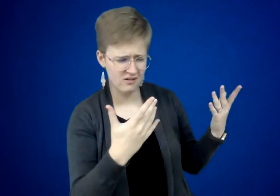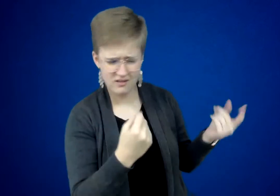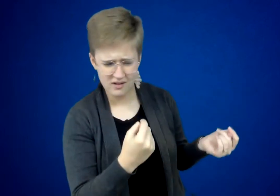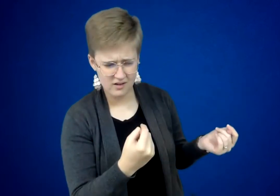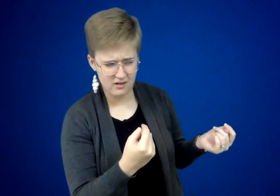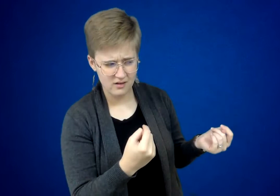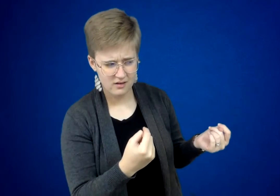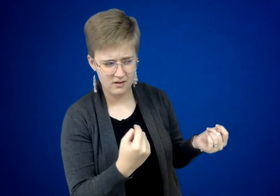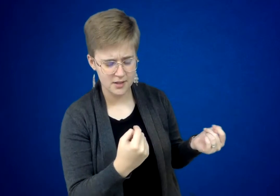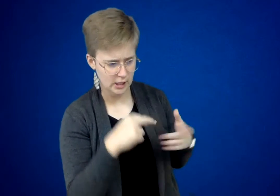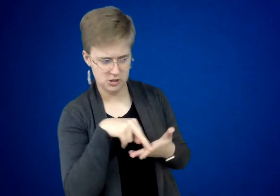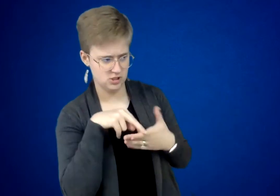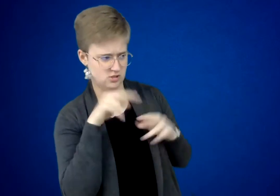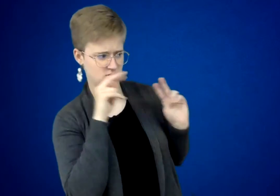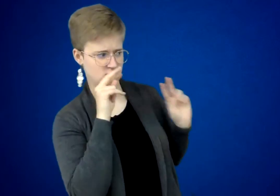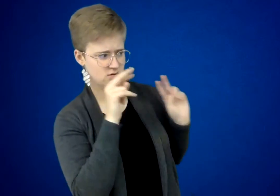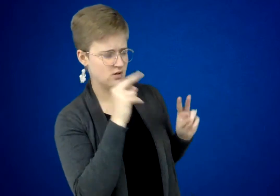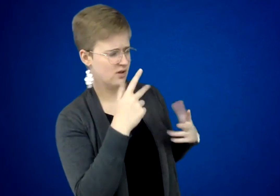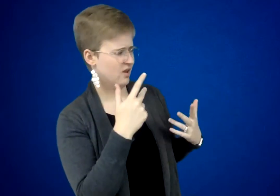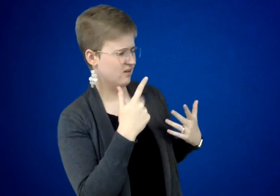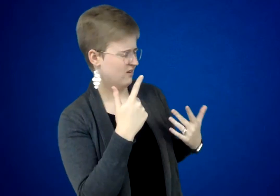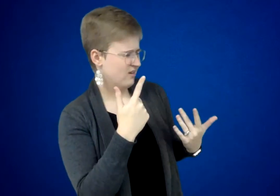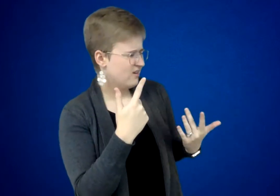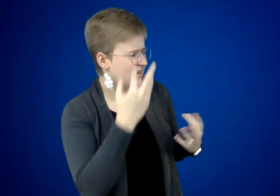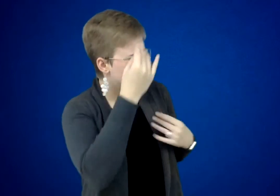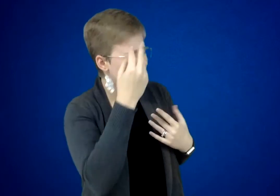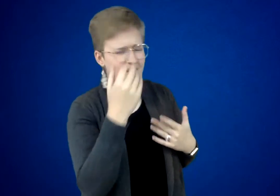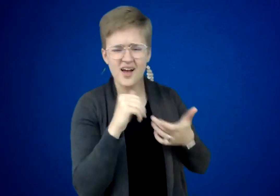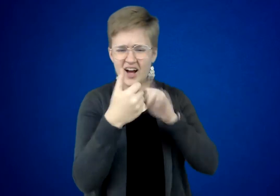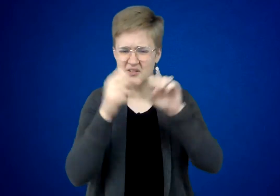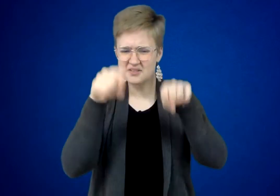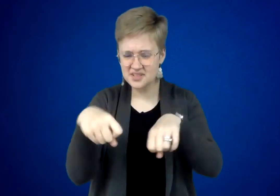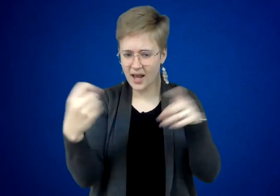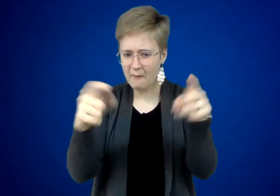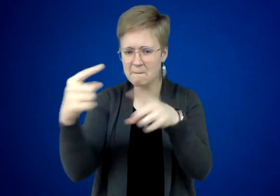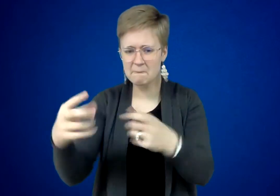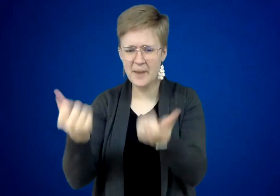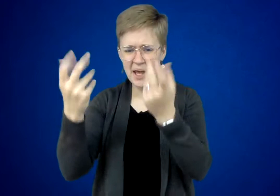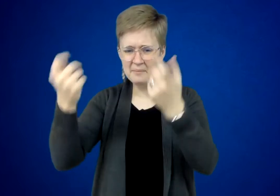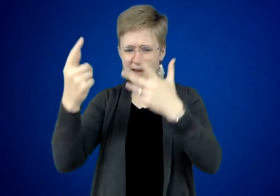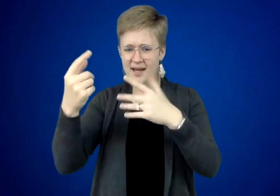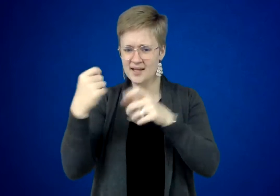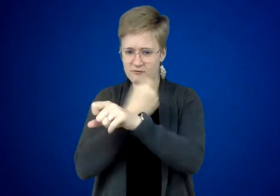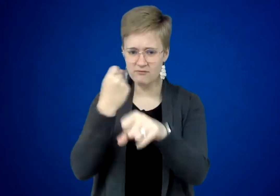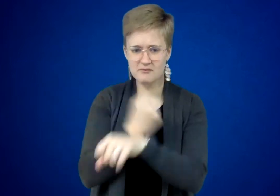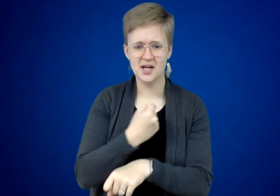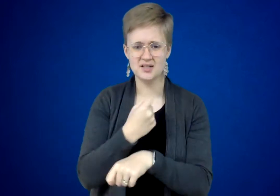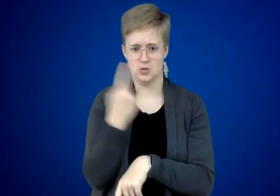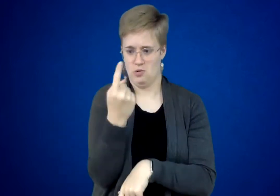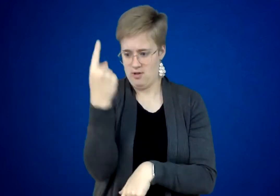stared at her and wondered how she could get into so many fights in only a half day of school. "Willie